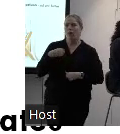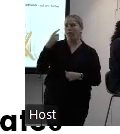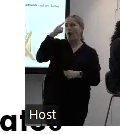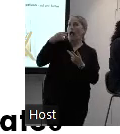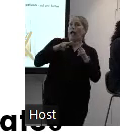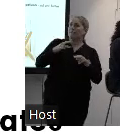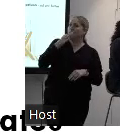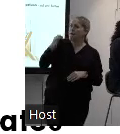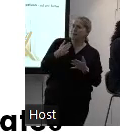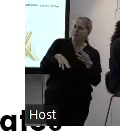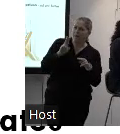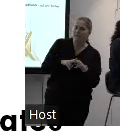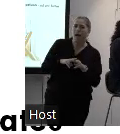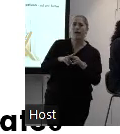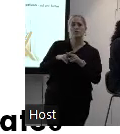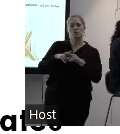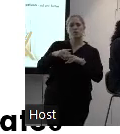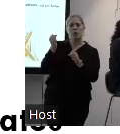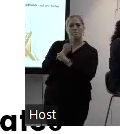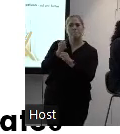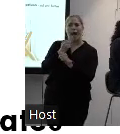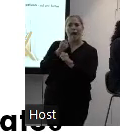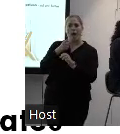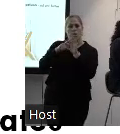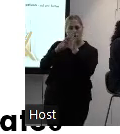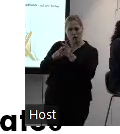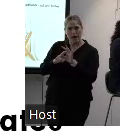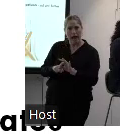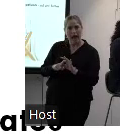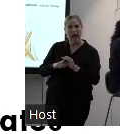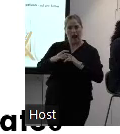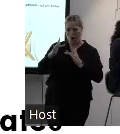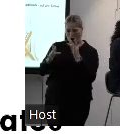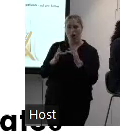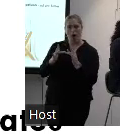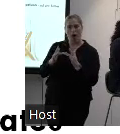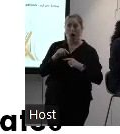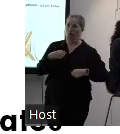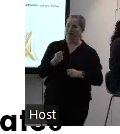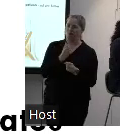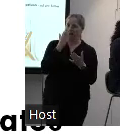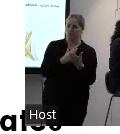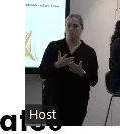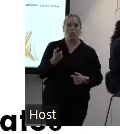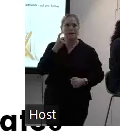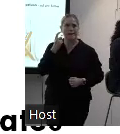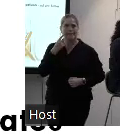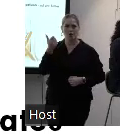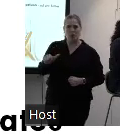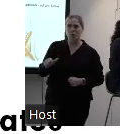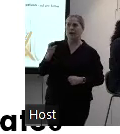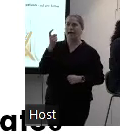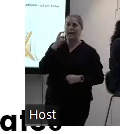complete information online electronically, it had to be something that would be done that was acceptable, that was easy, that was accessible. And we found